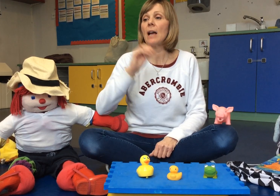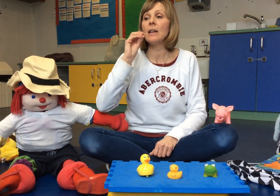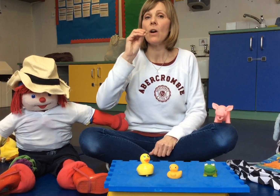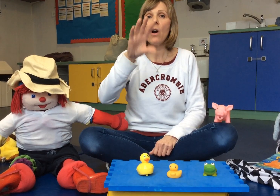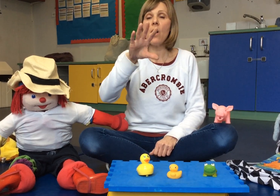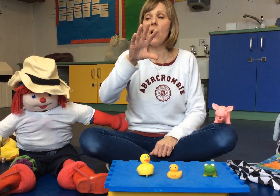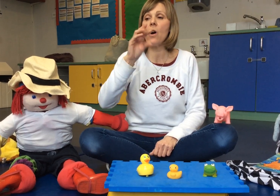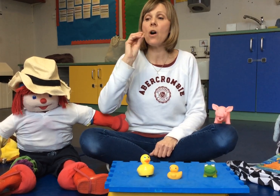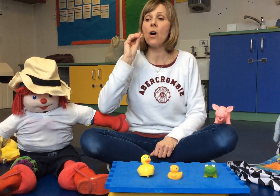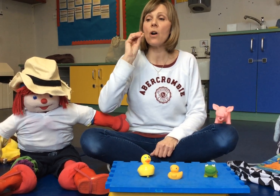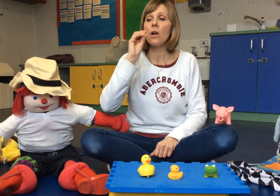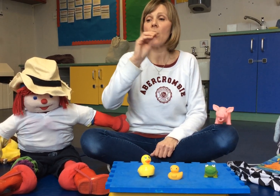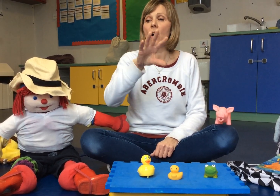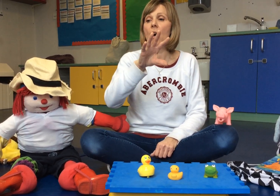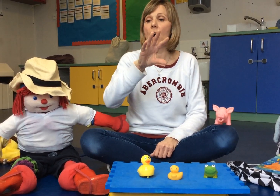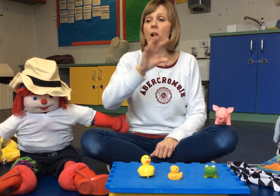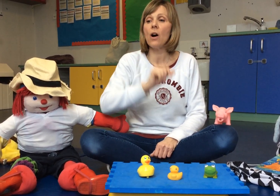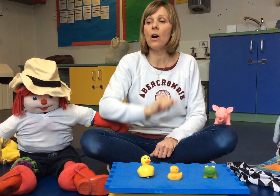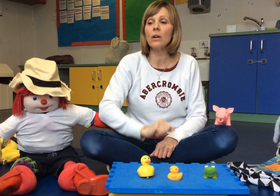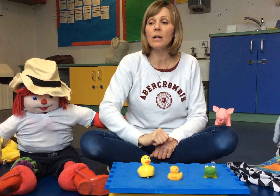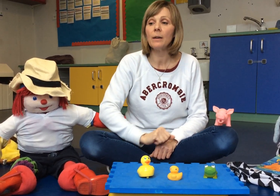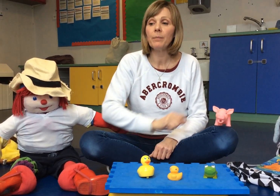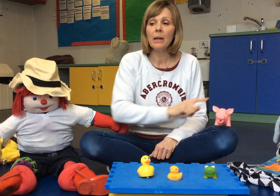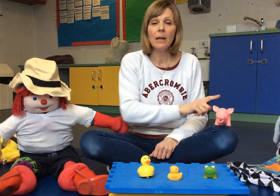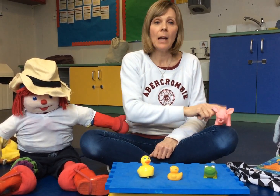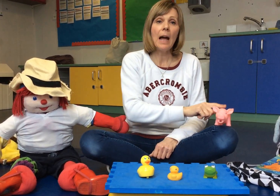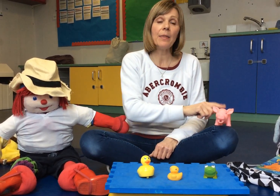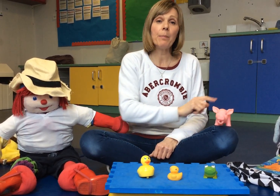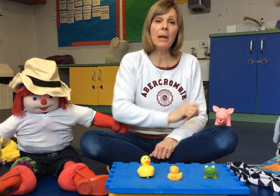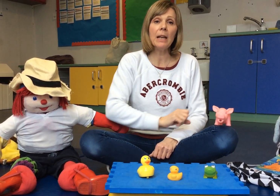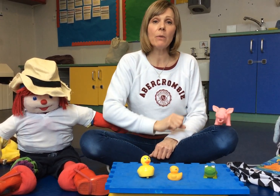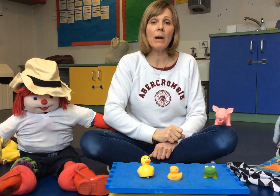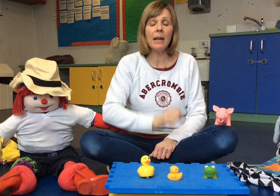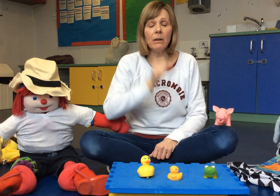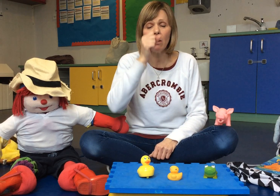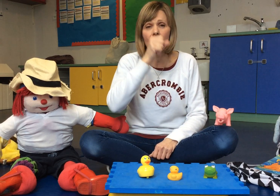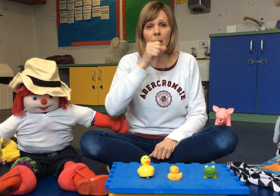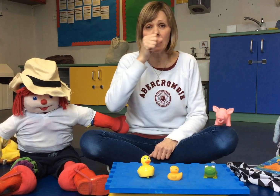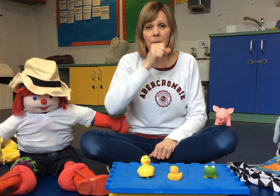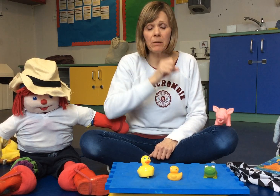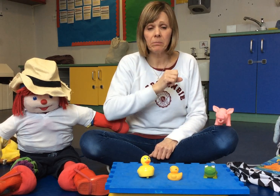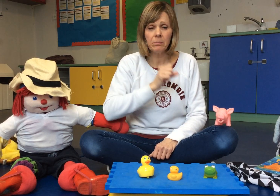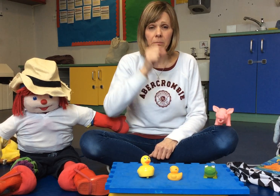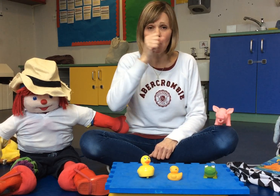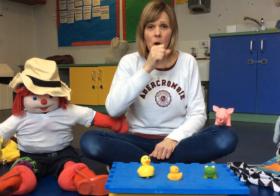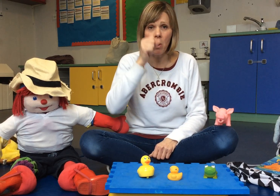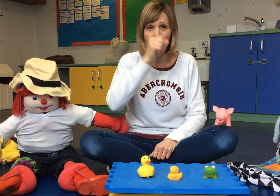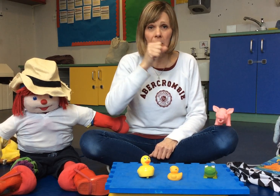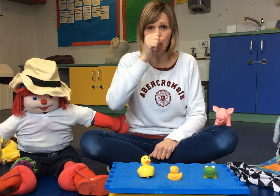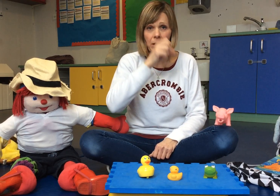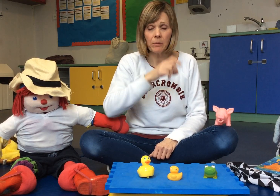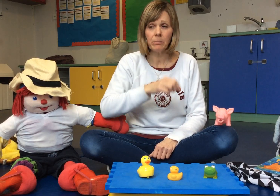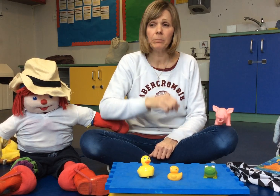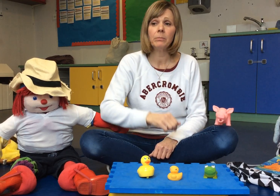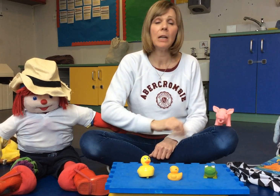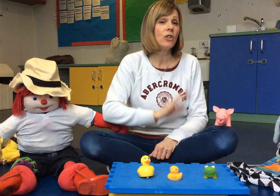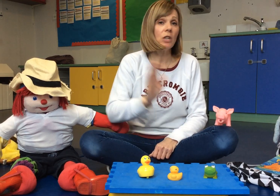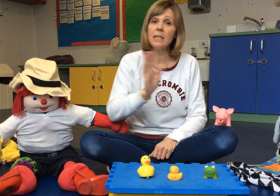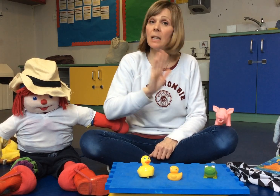went honk, honk. And the pig went oink, oink. She didn't